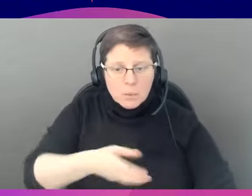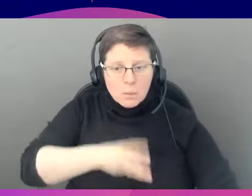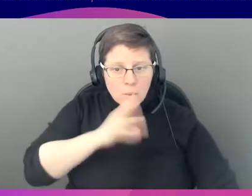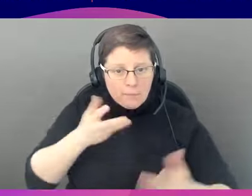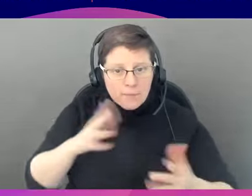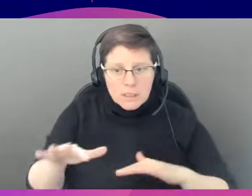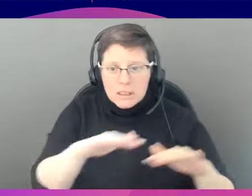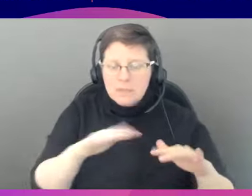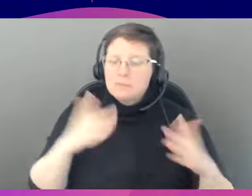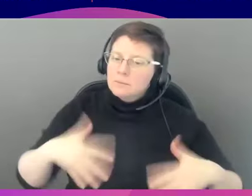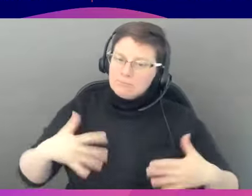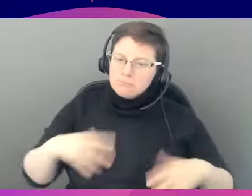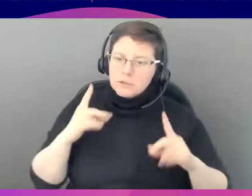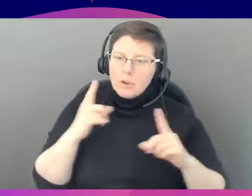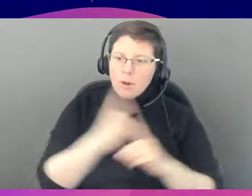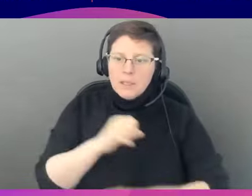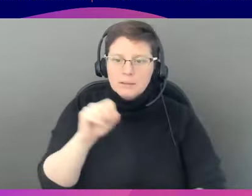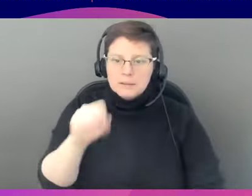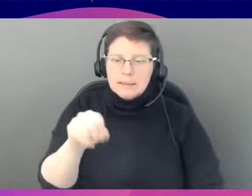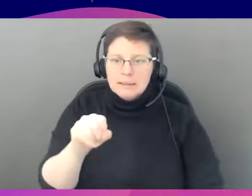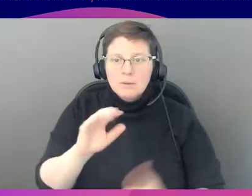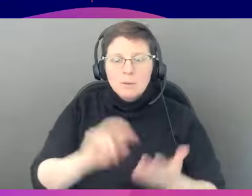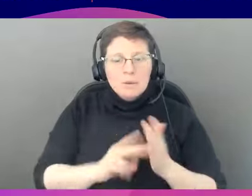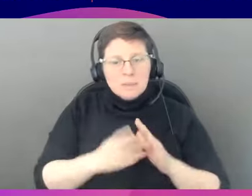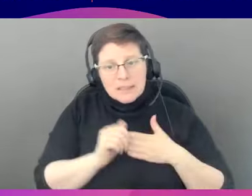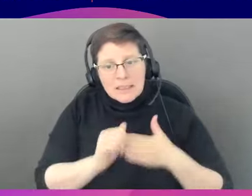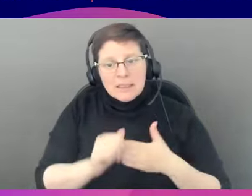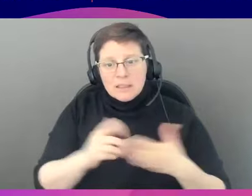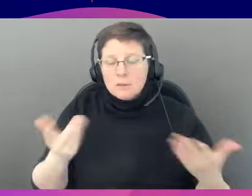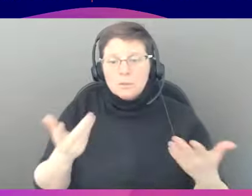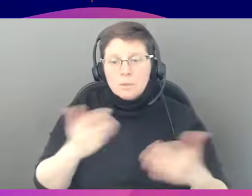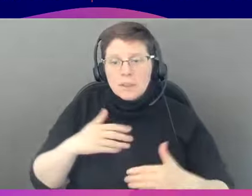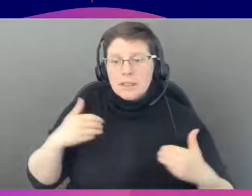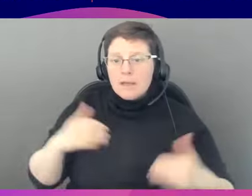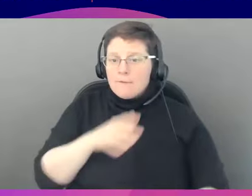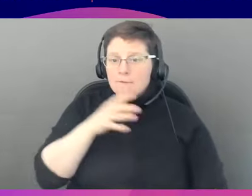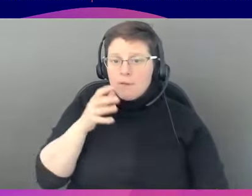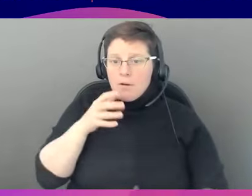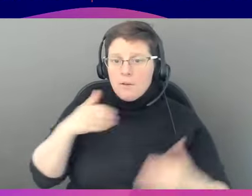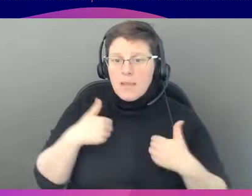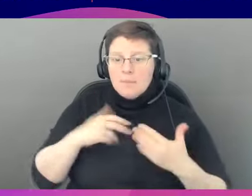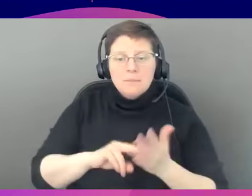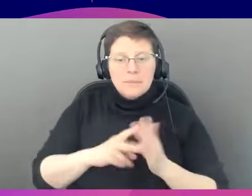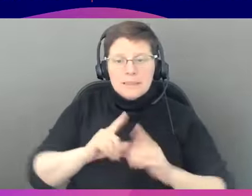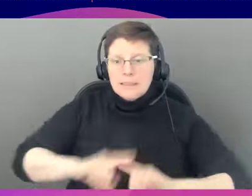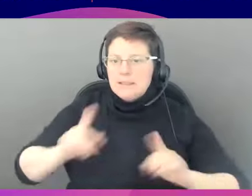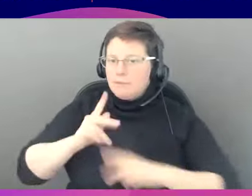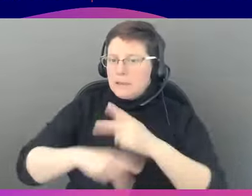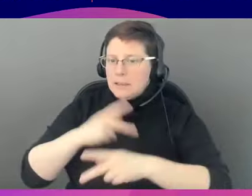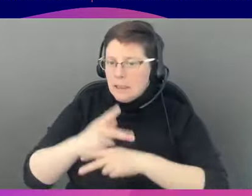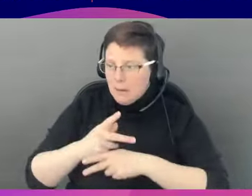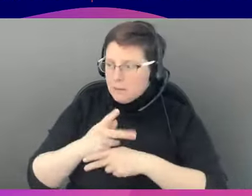lots of complexity there, which leads to farmed animals require a different level of care than a dog or a